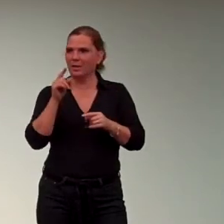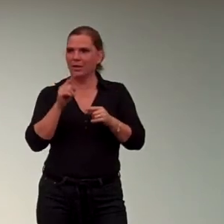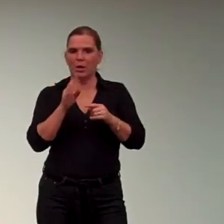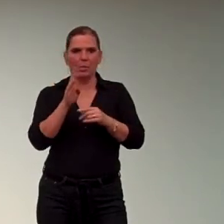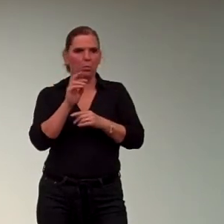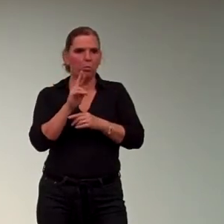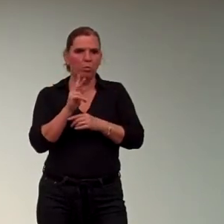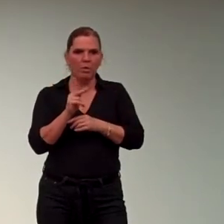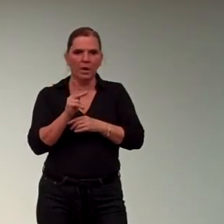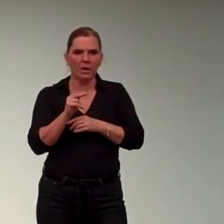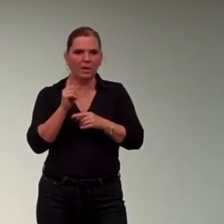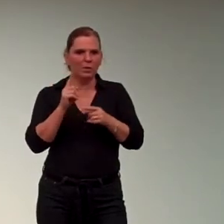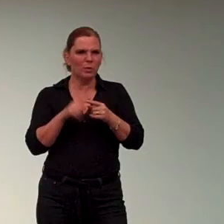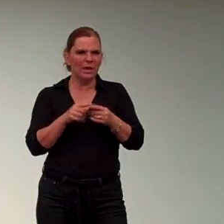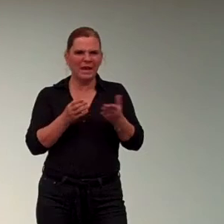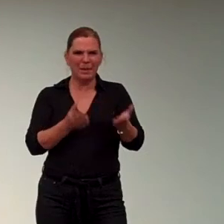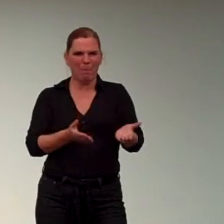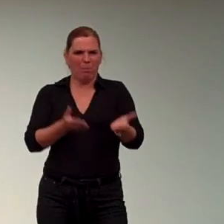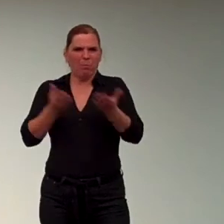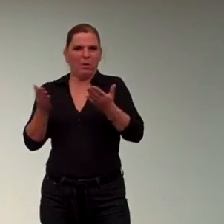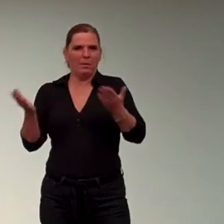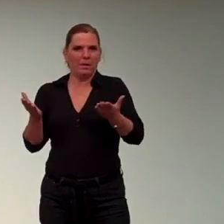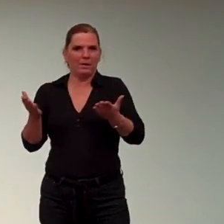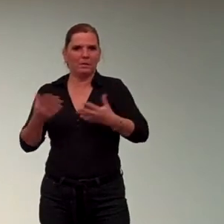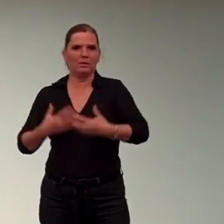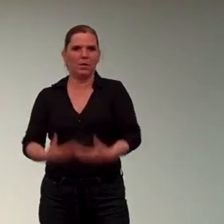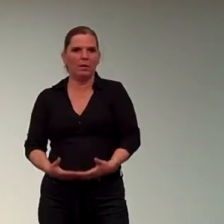bring the bricks in. They're too heavy.